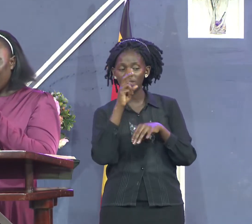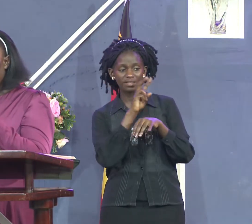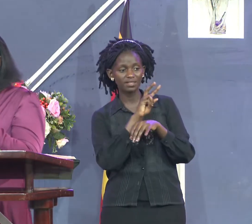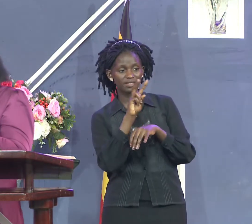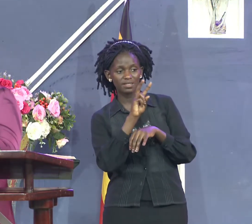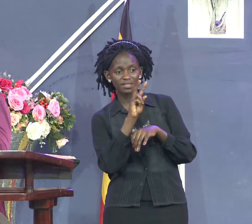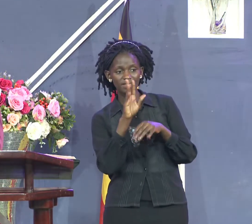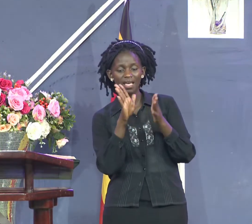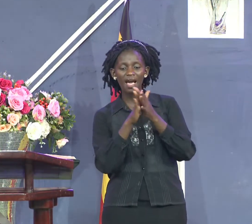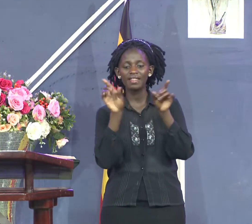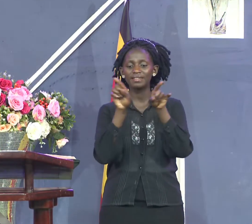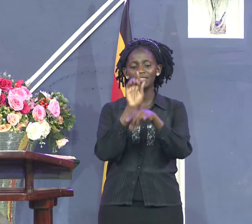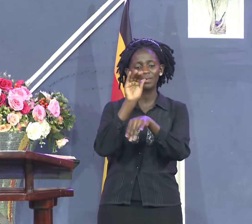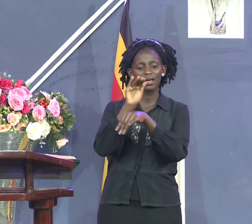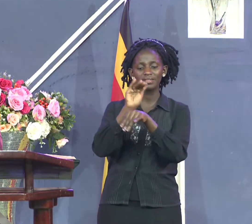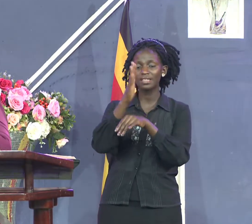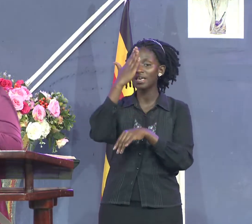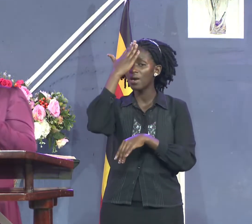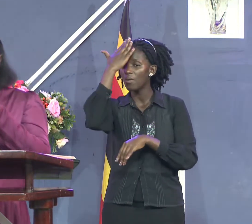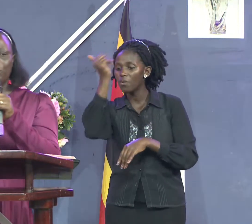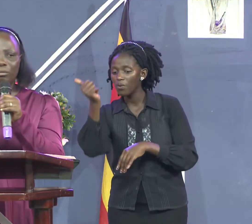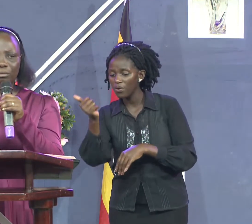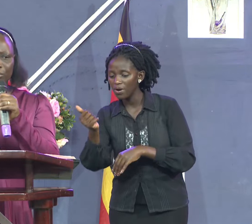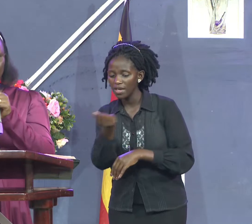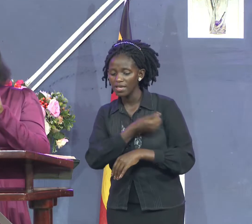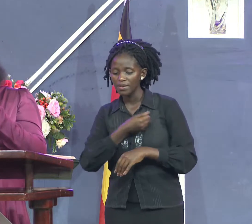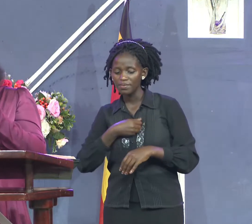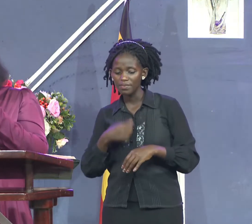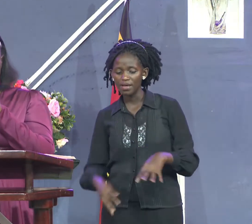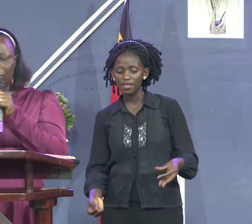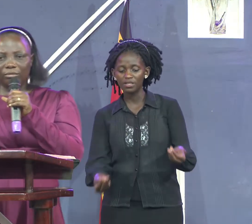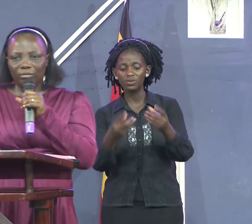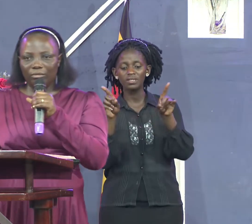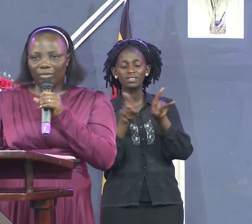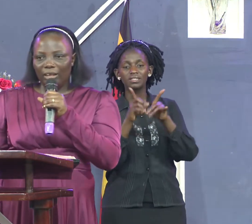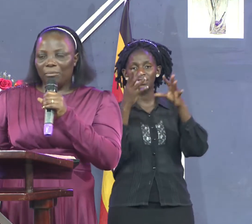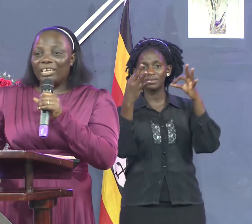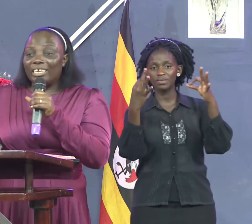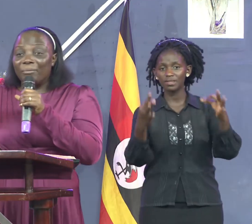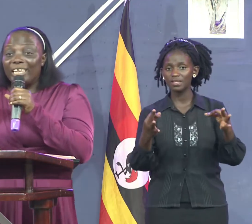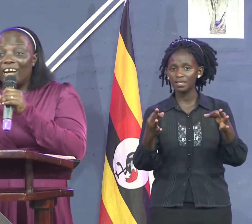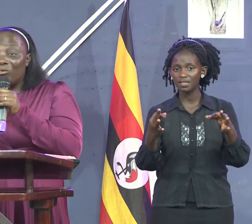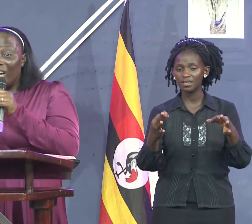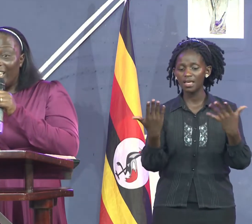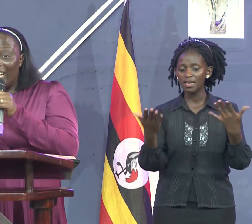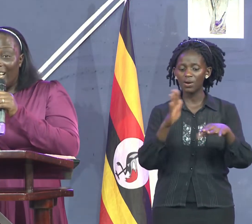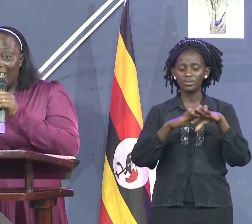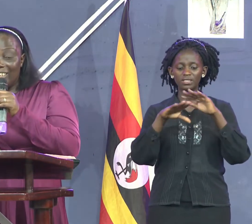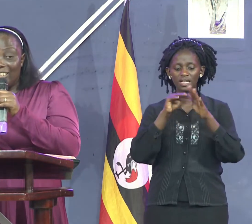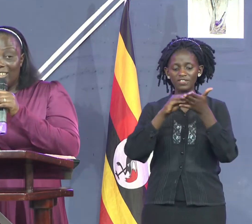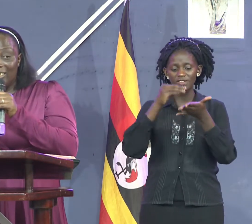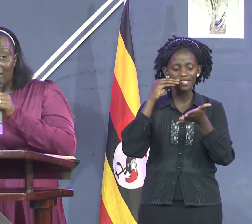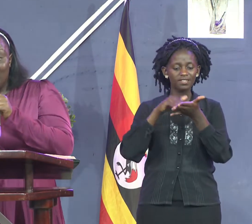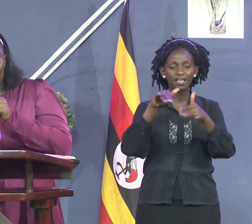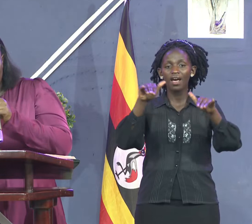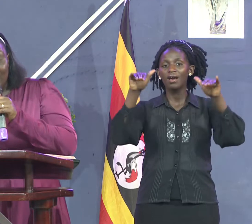it. Eranga yebuza lwachi akoze kino. And inquires, why has she done this? Mbutalia mere ya kugayala.